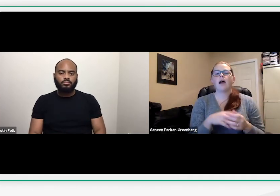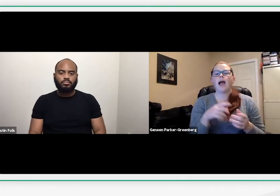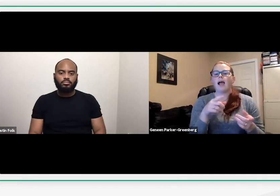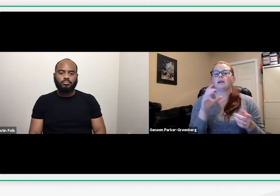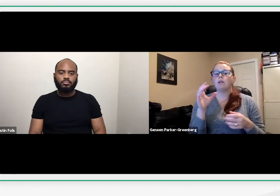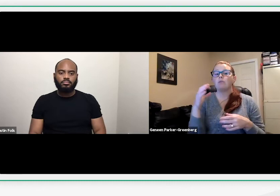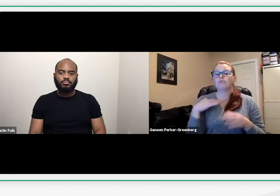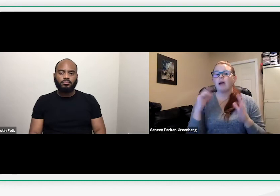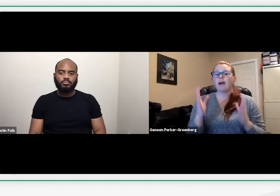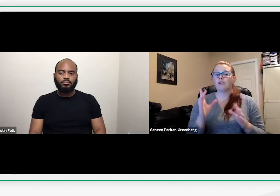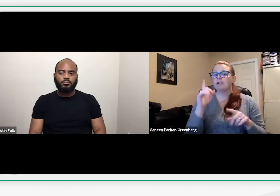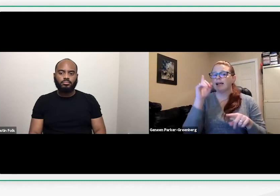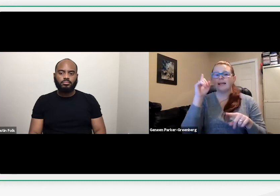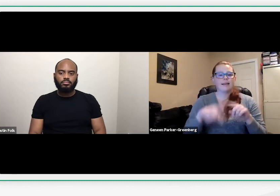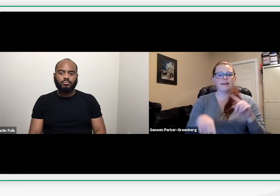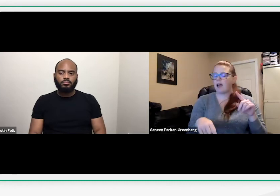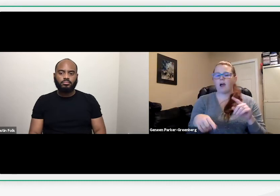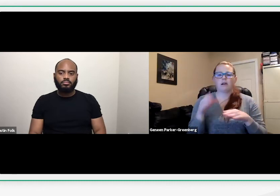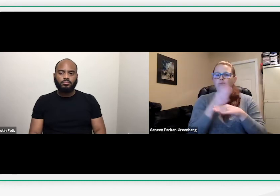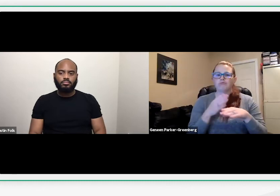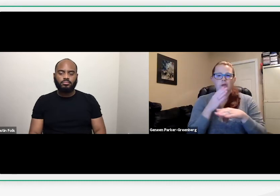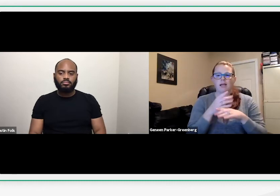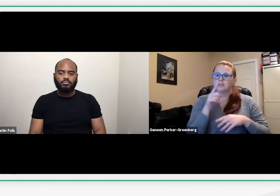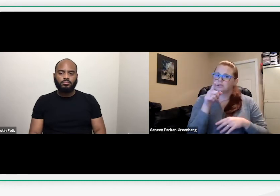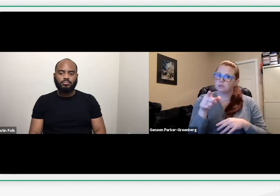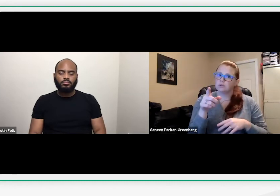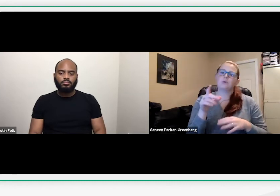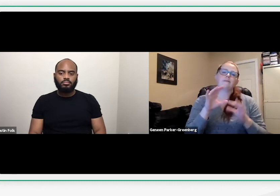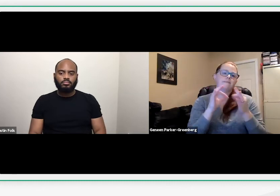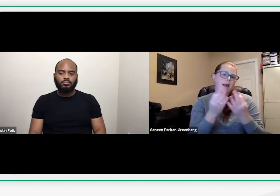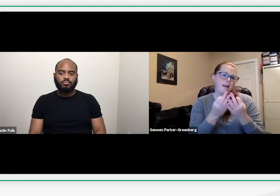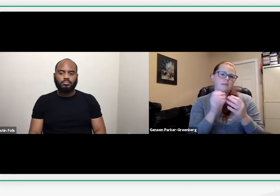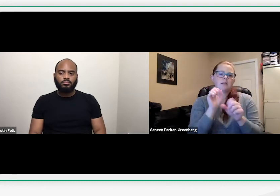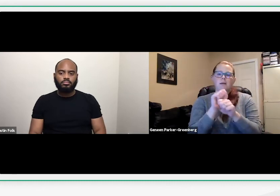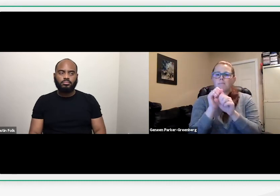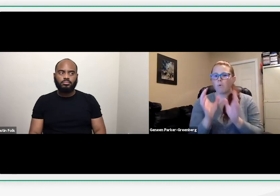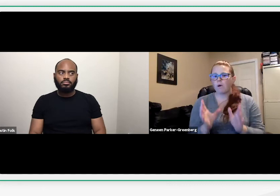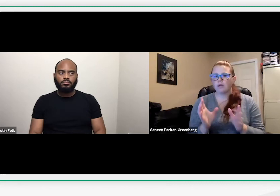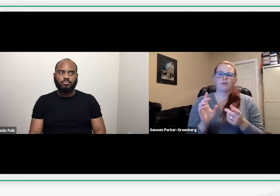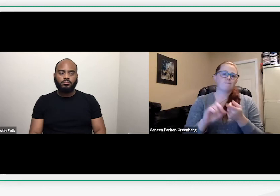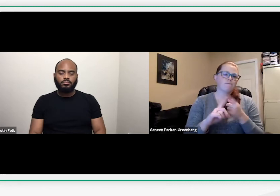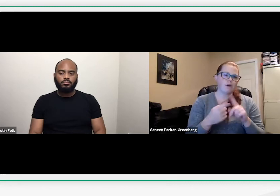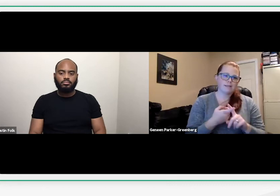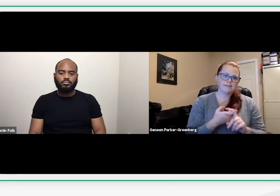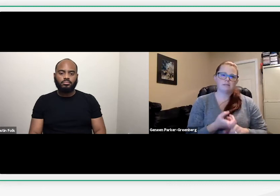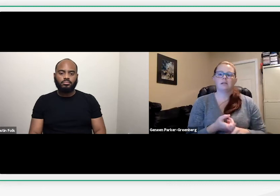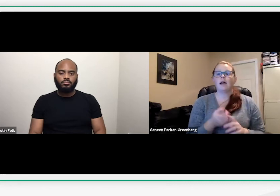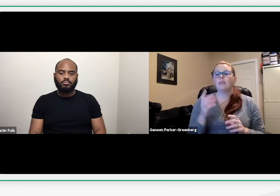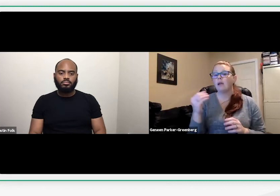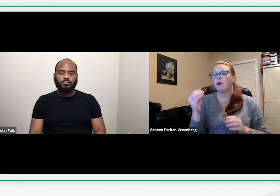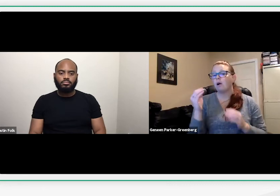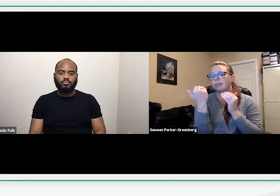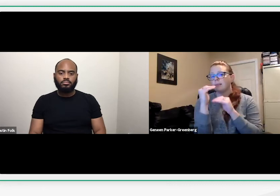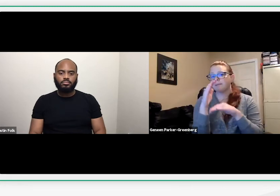do as a business owner with debt. A creditor is not allowed to harass you, yourself, your